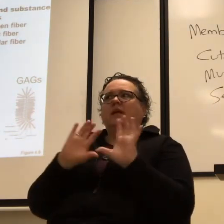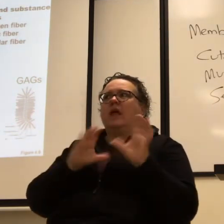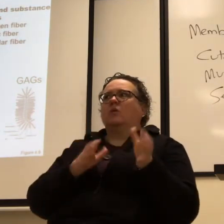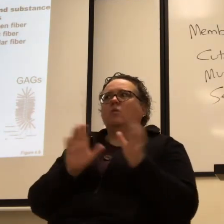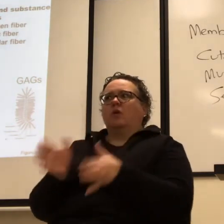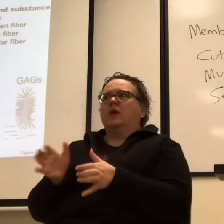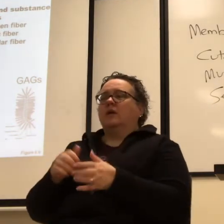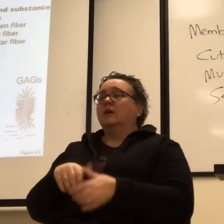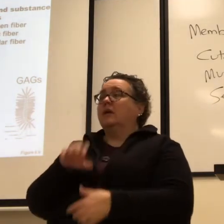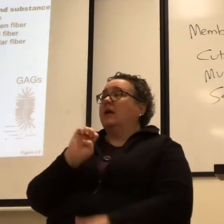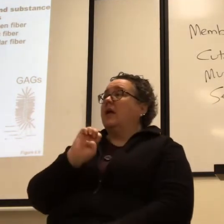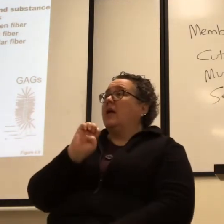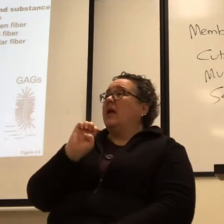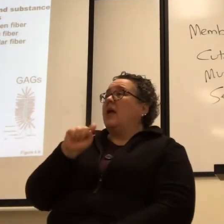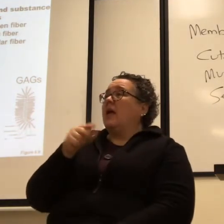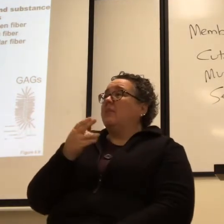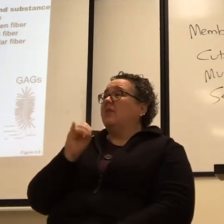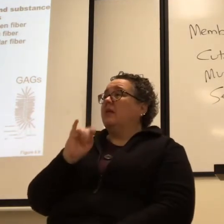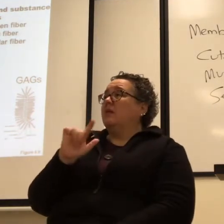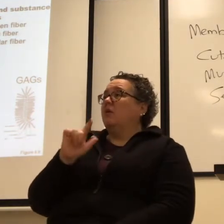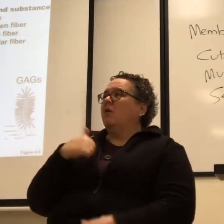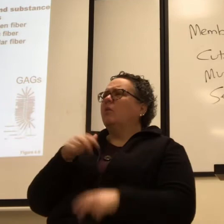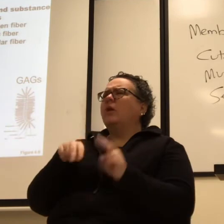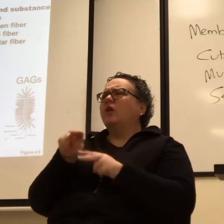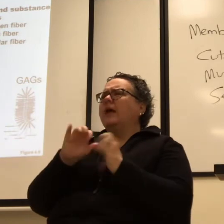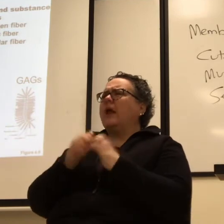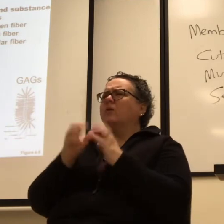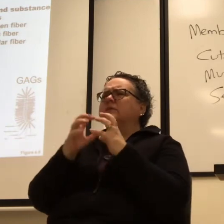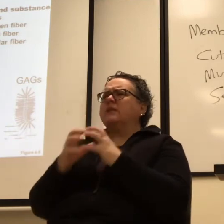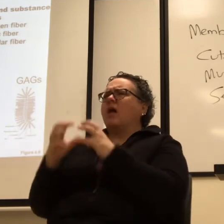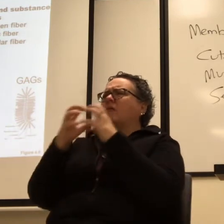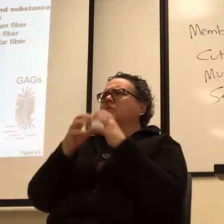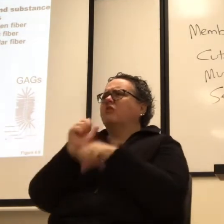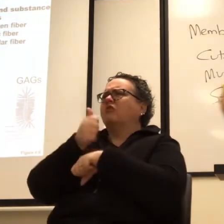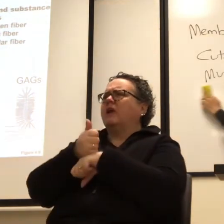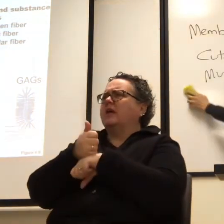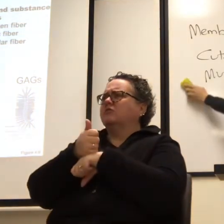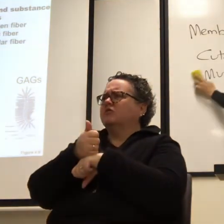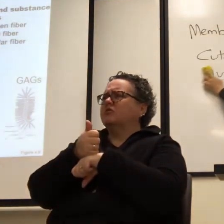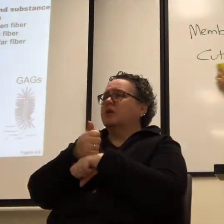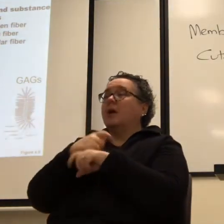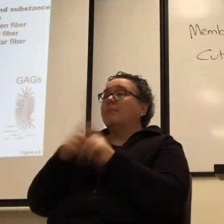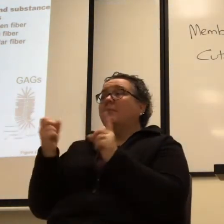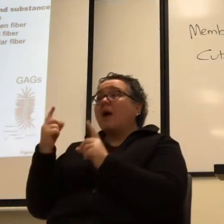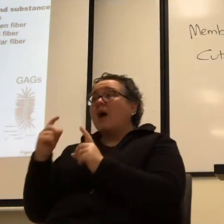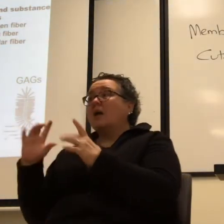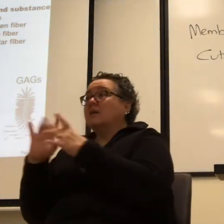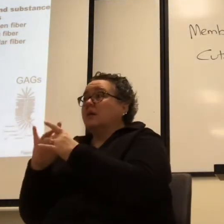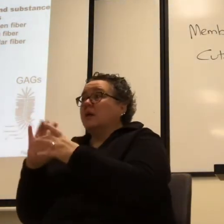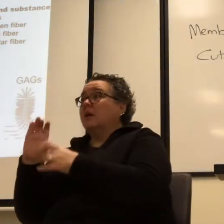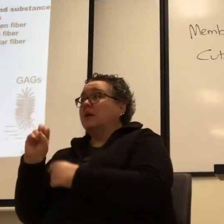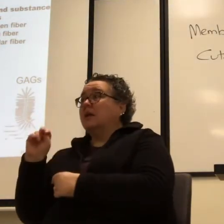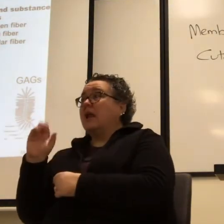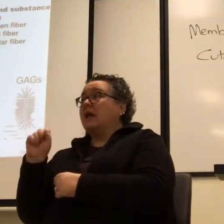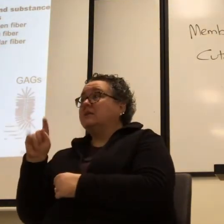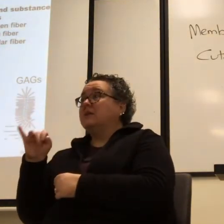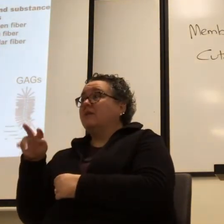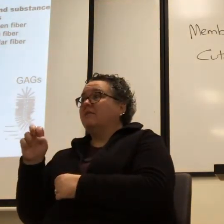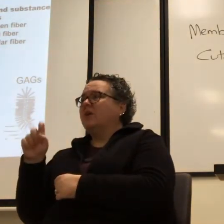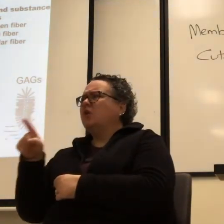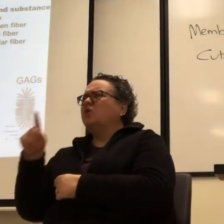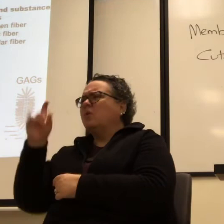in epithelial tissue, we kind of look at how the cells are arranged. But in connective tissues, you barely notice